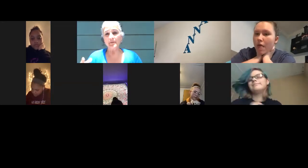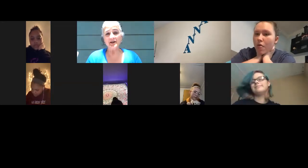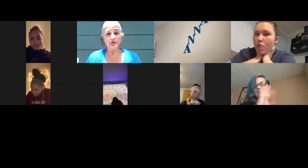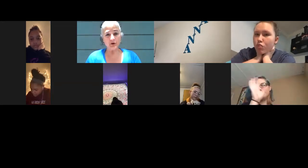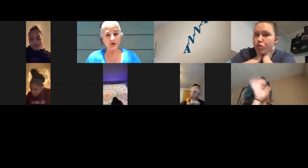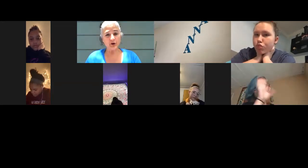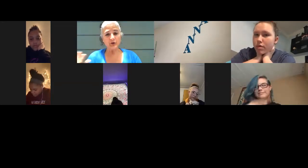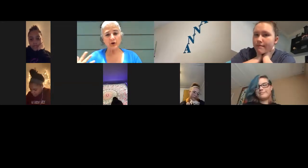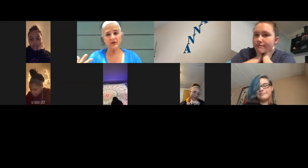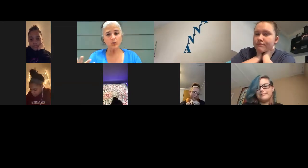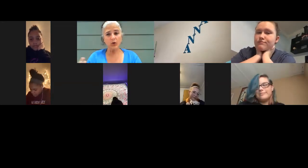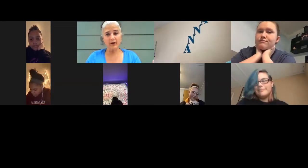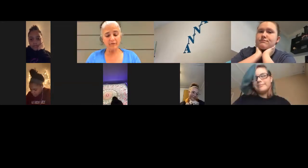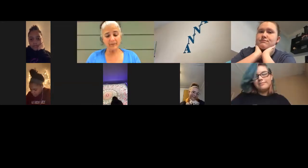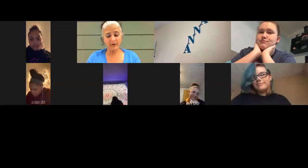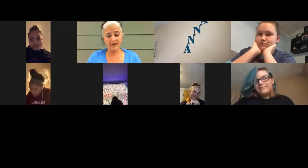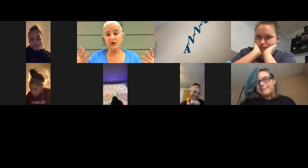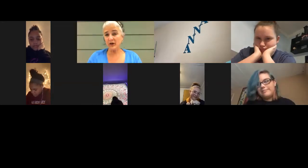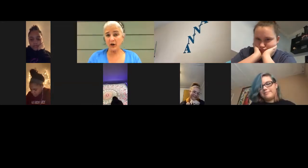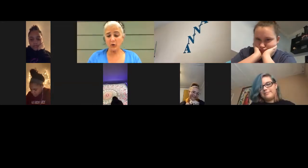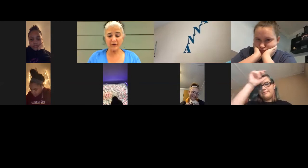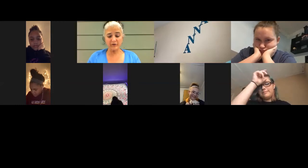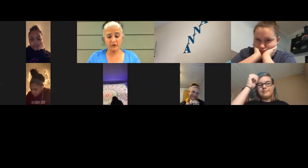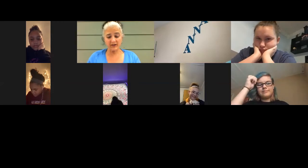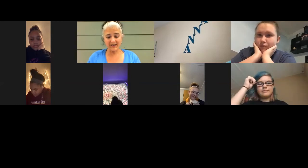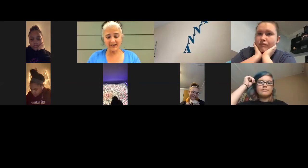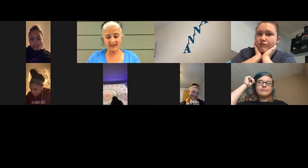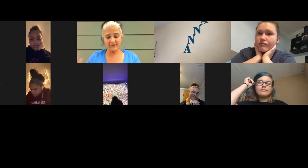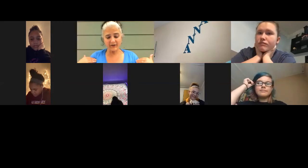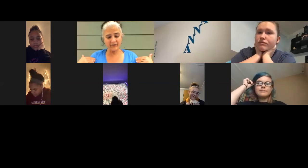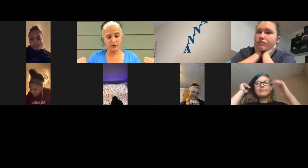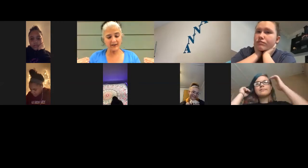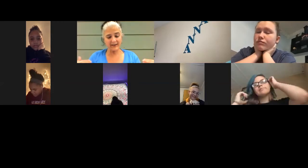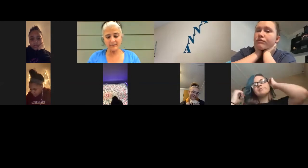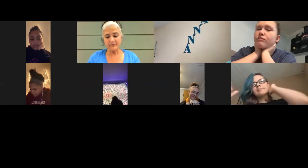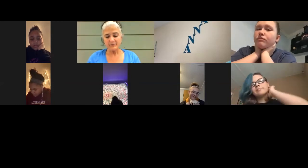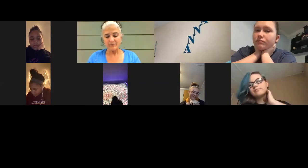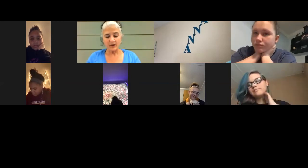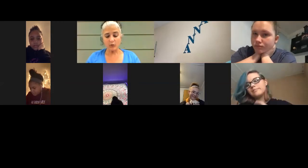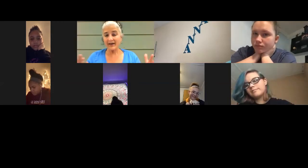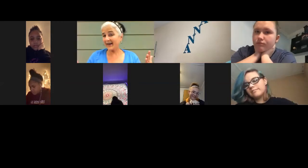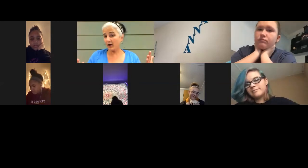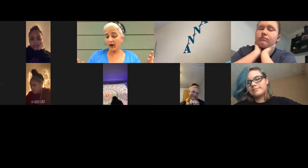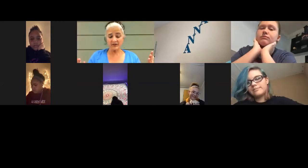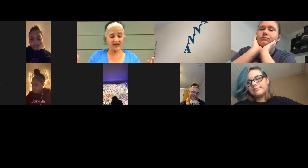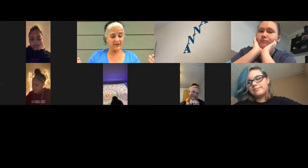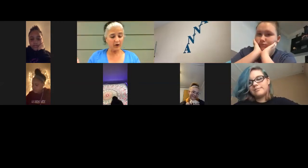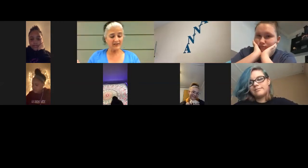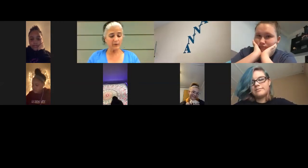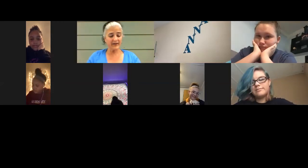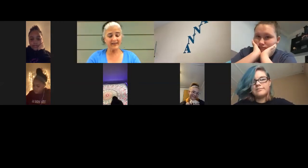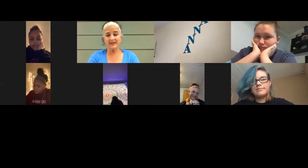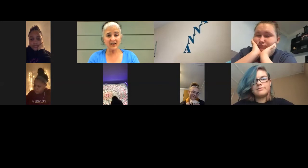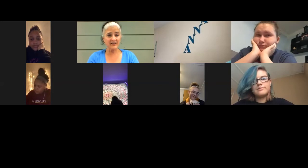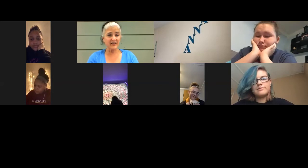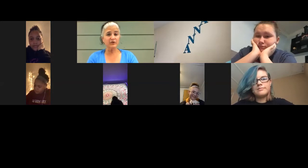I'm not going to remind you who turned in what on Flipgrid. If you've turned it in. Right now, I'll just say that